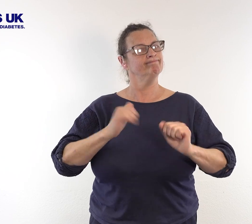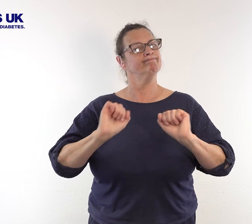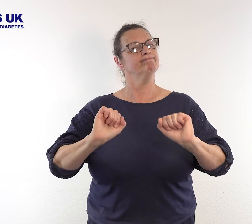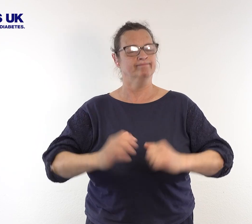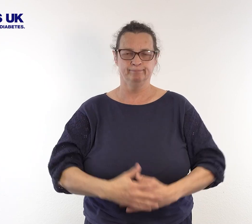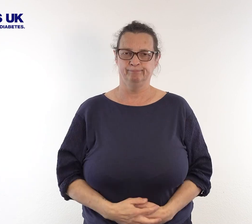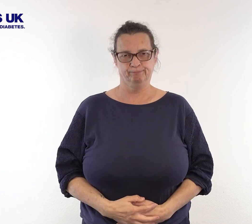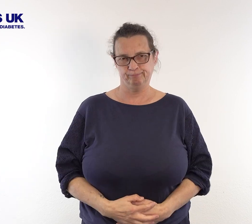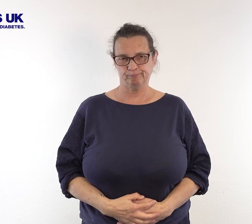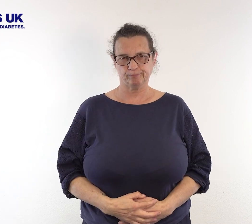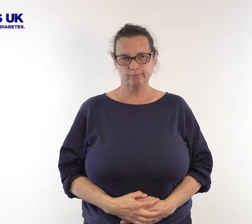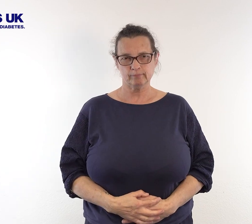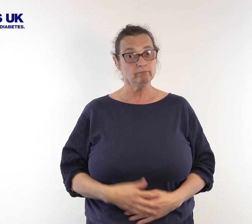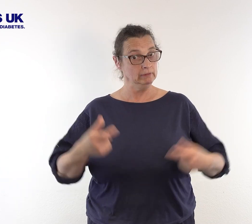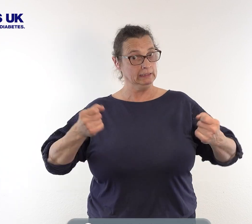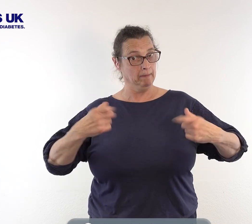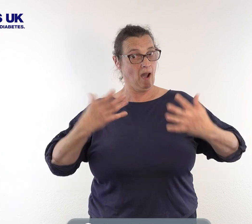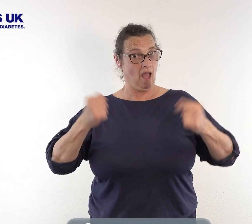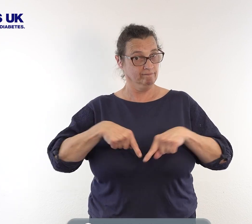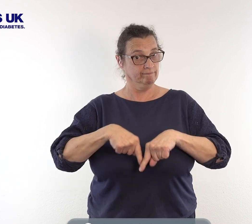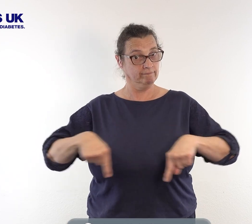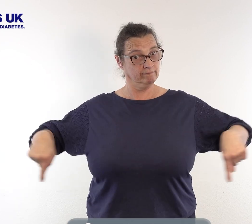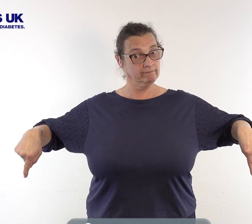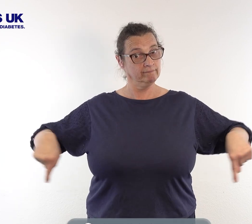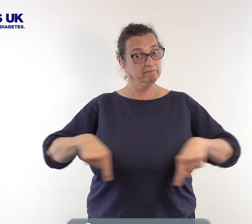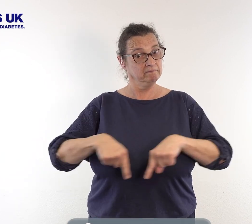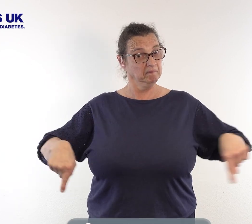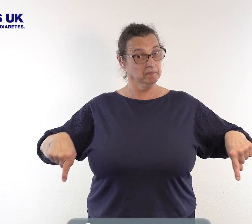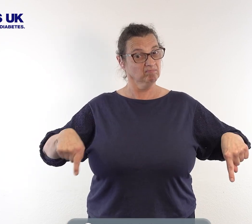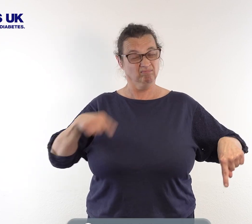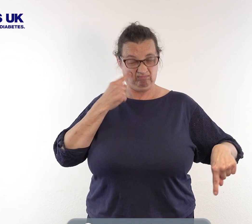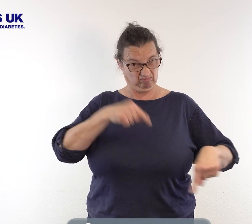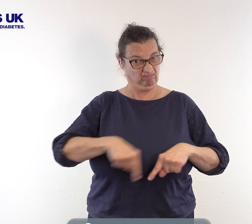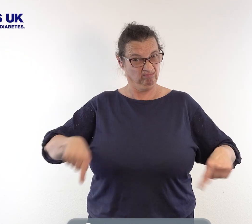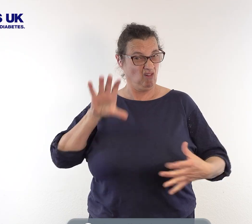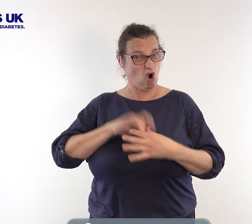You can order or download practical guides free of charge from the online shop.